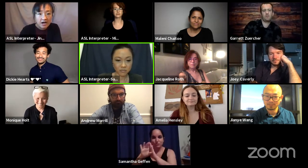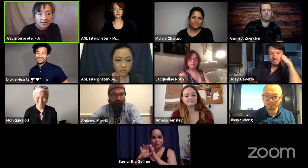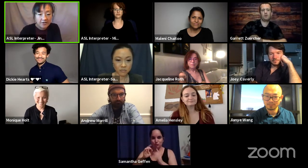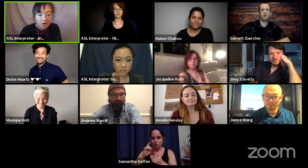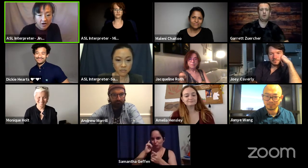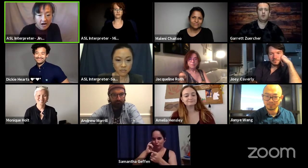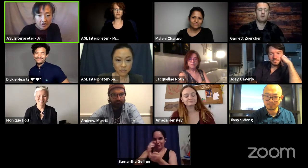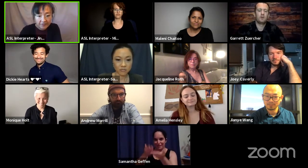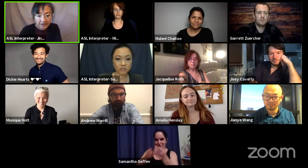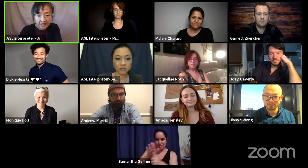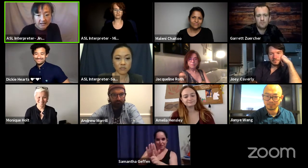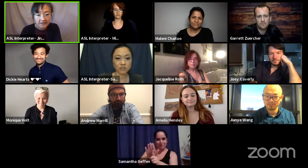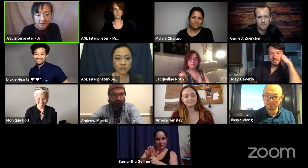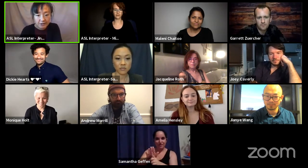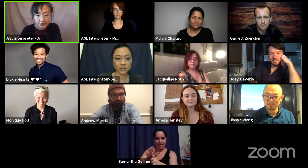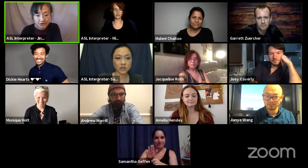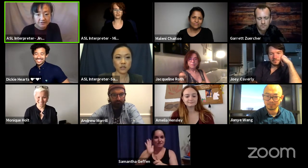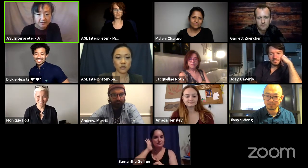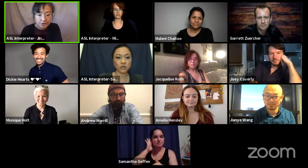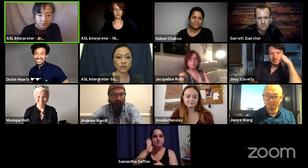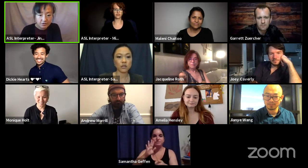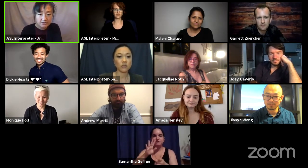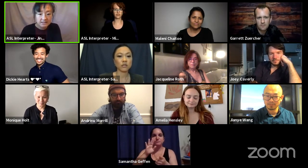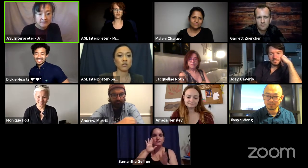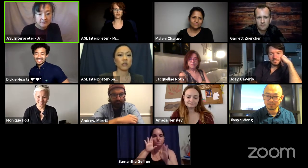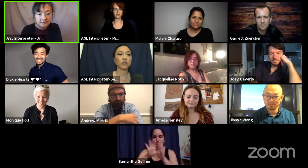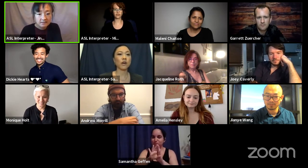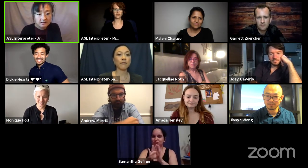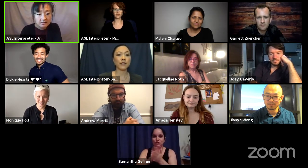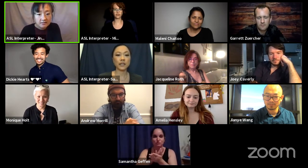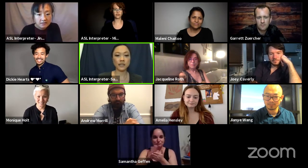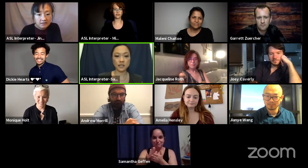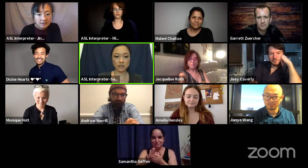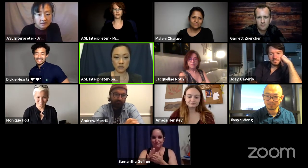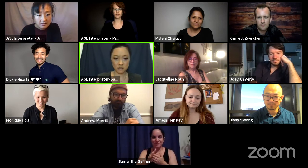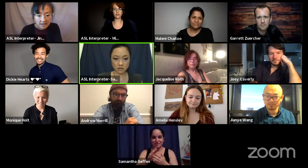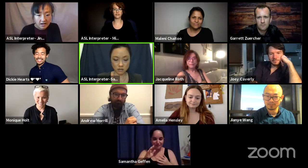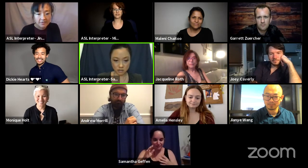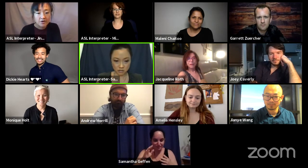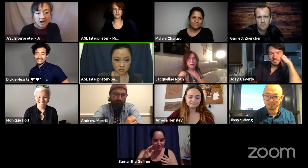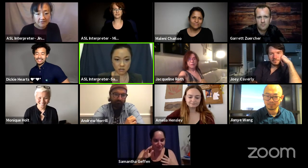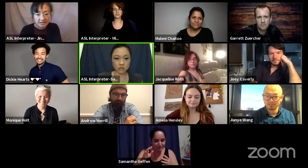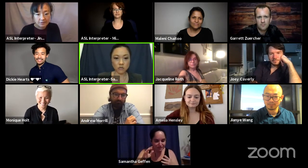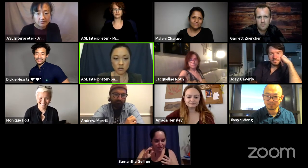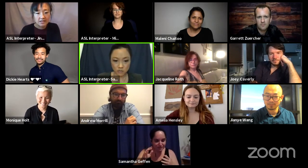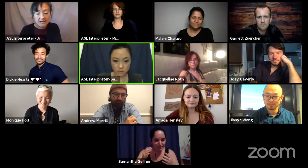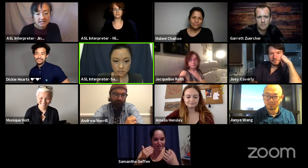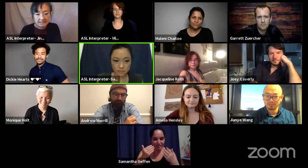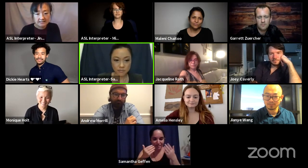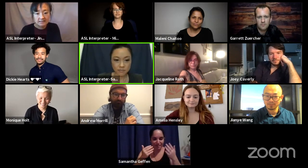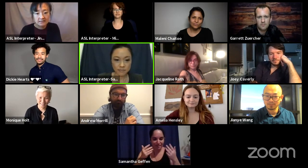The choreography, the pictures, the visuals. Graphics. The graphics were really nice.